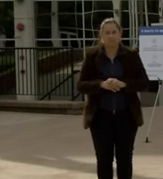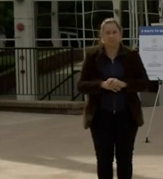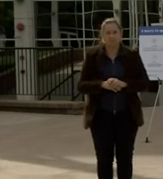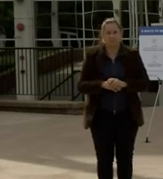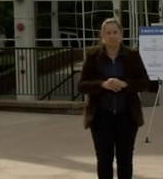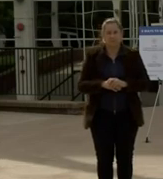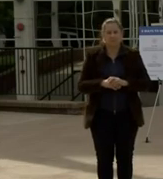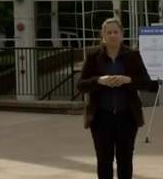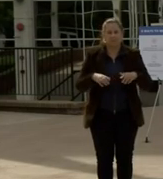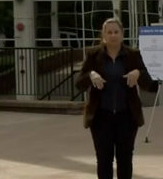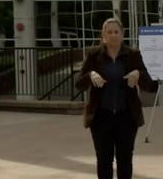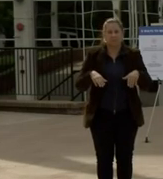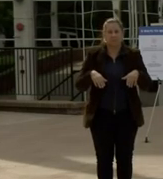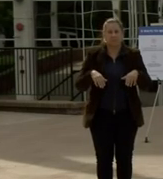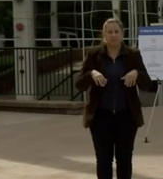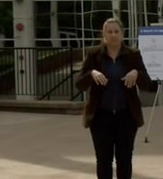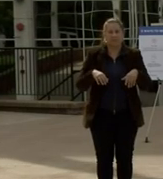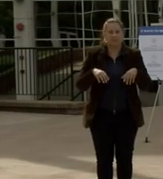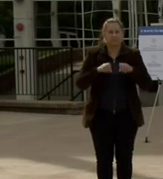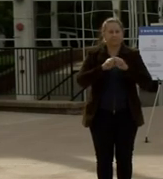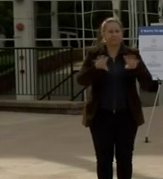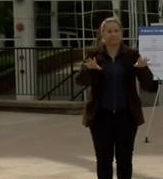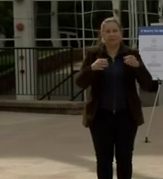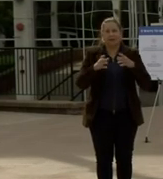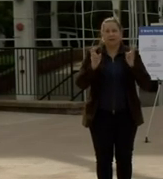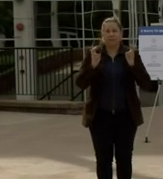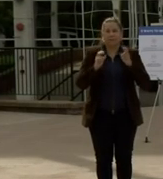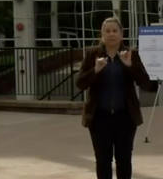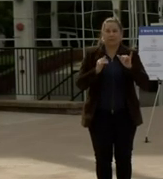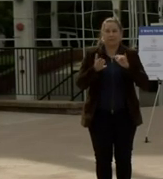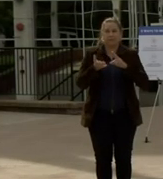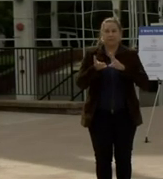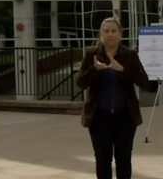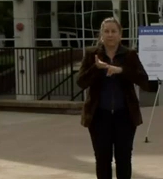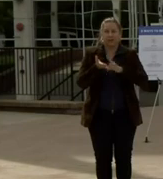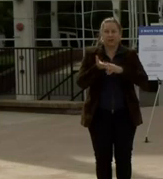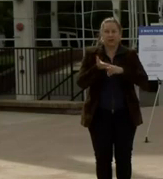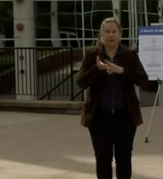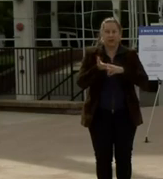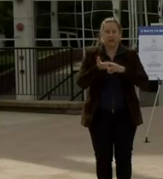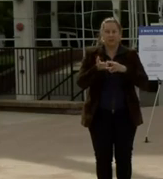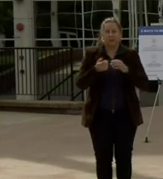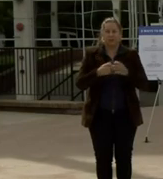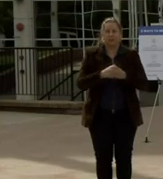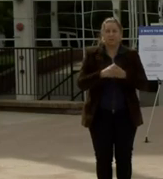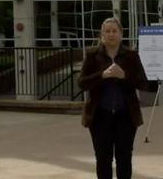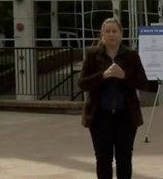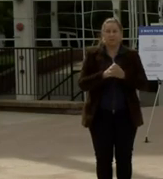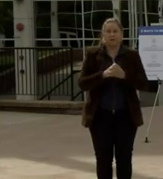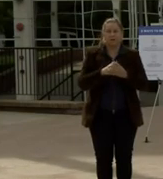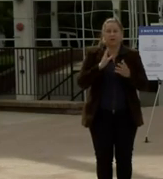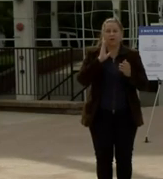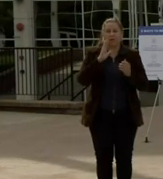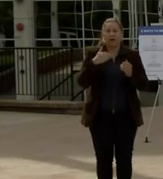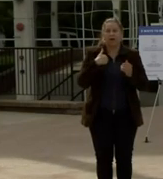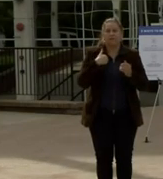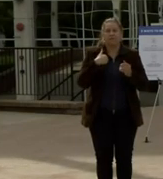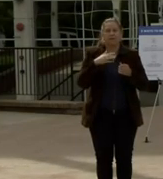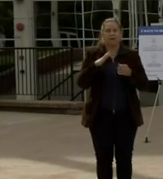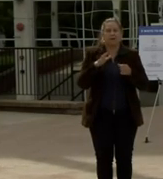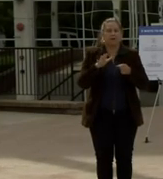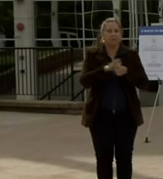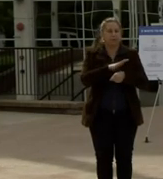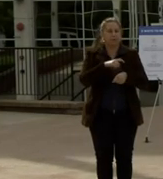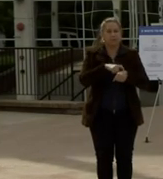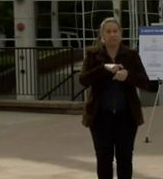not. When we do issue the petition to them, then they'll have the full time period to gather signatures. That would